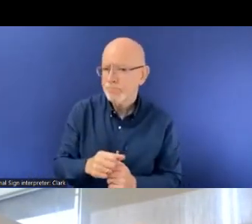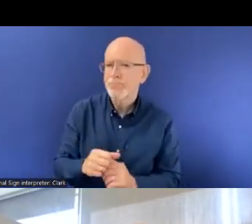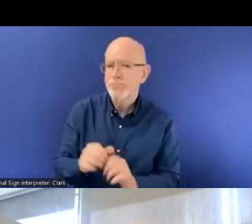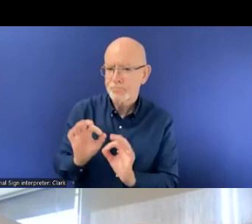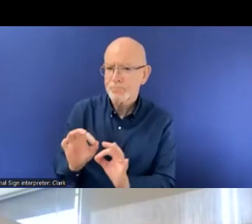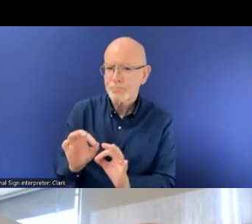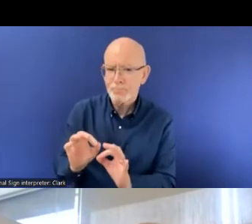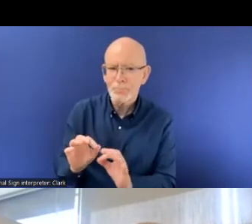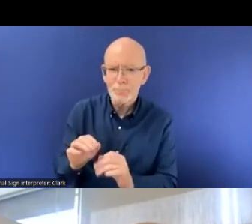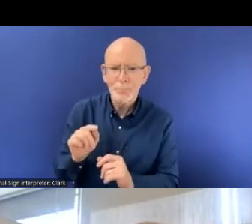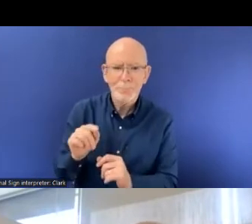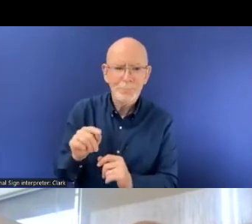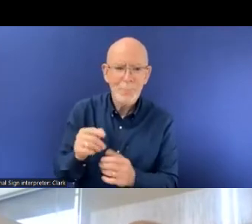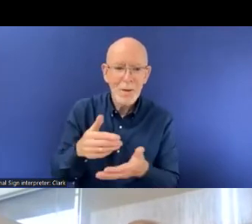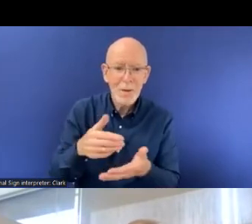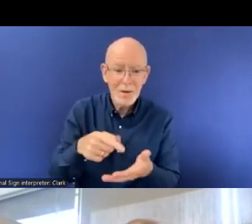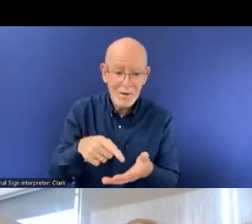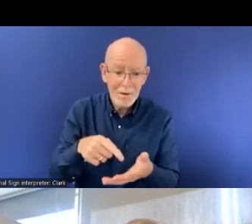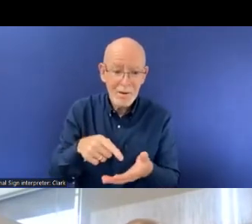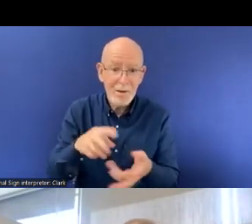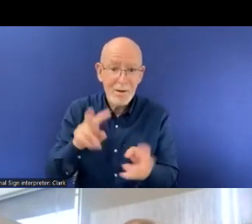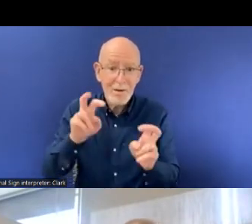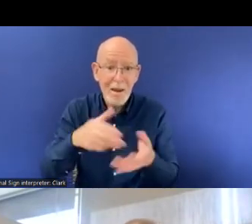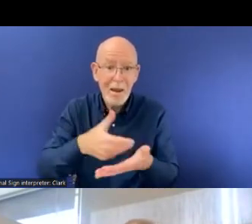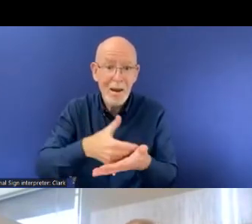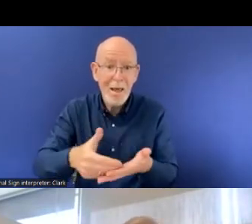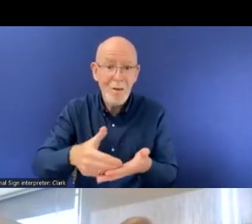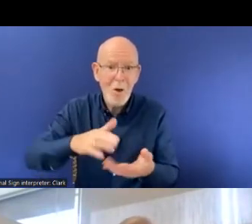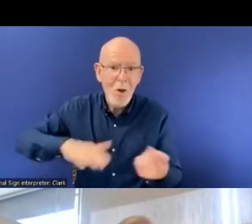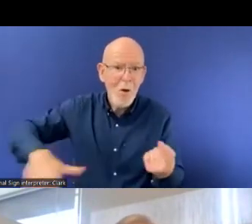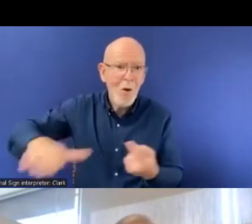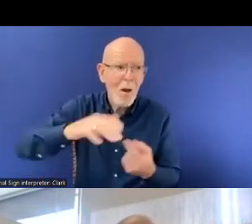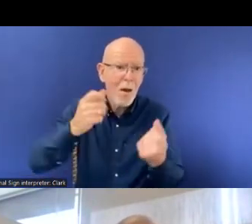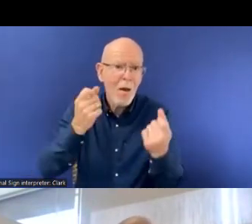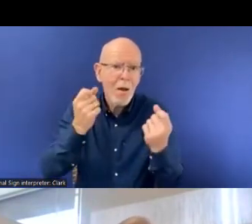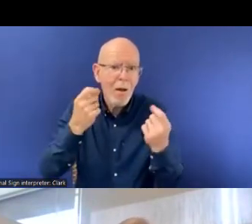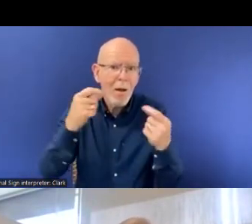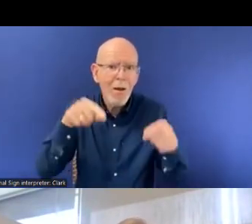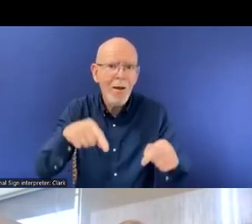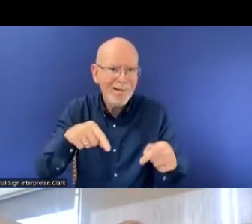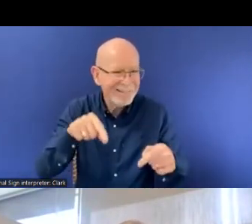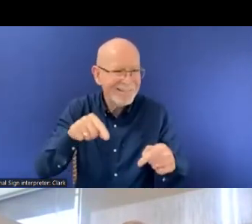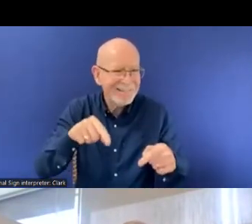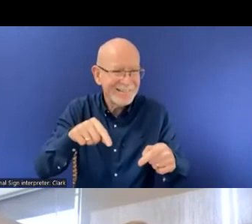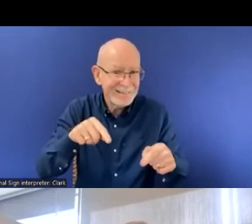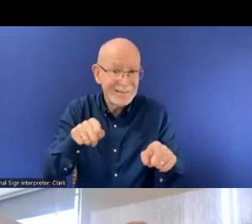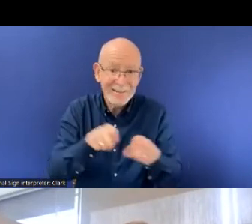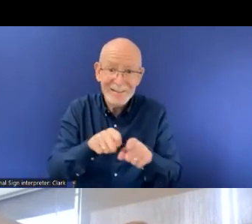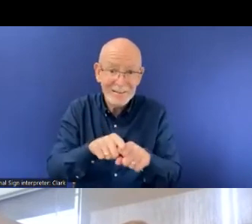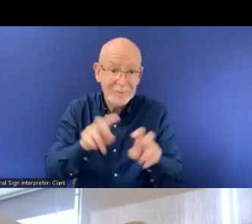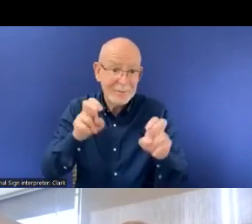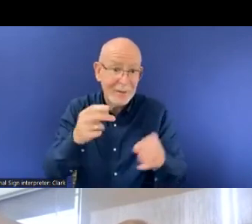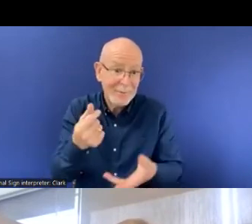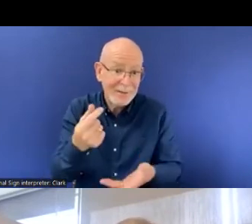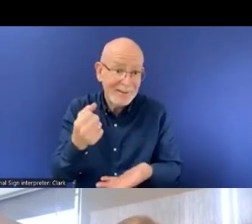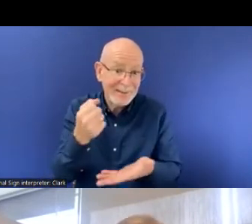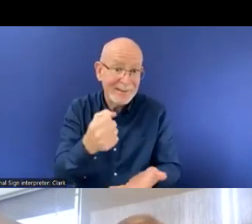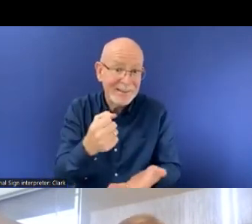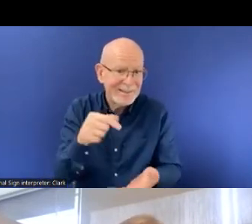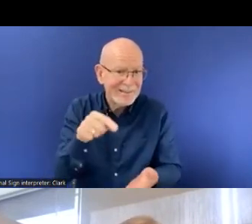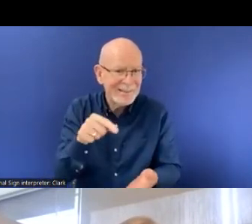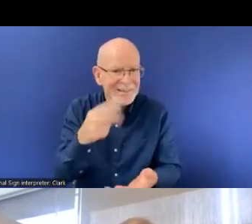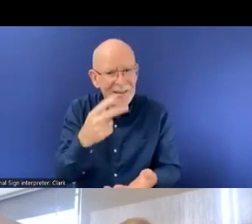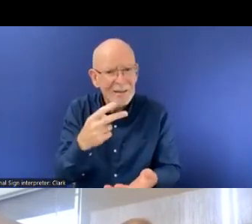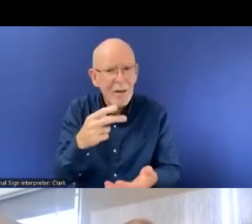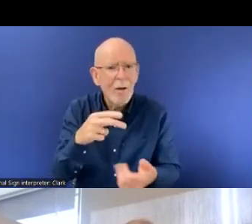at stake? Well, maybe a fact before answering the question. The World Bank did work